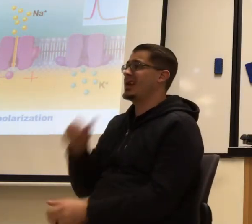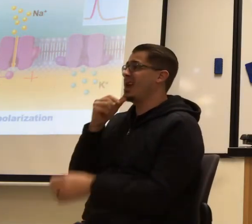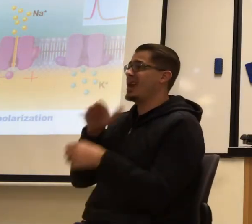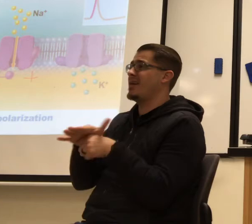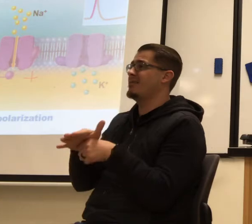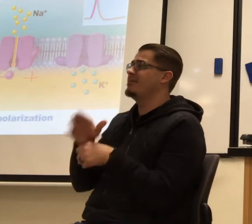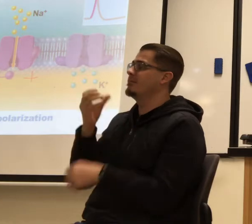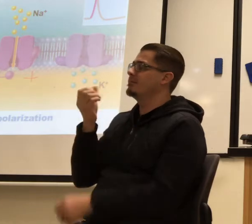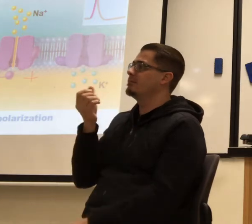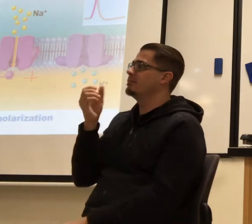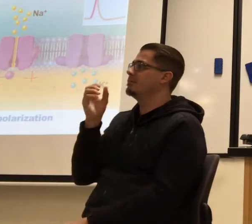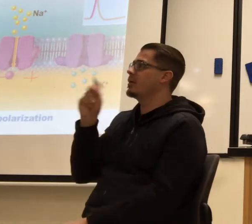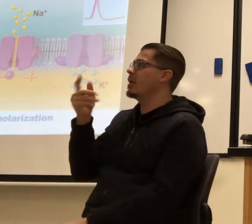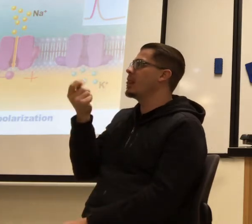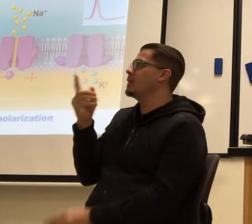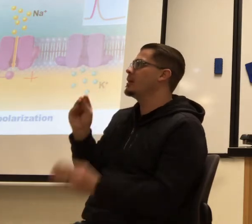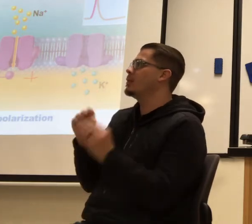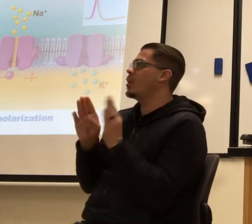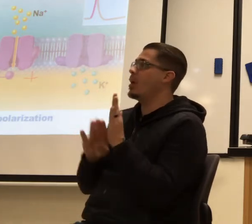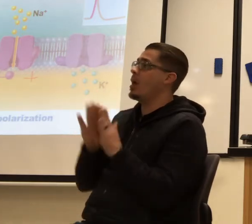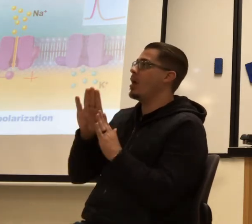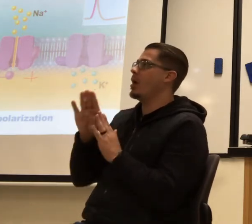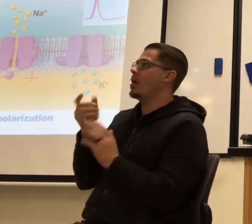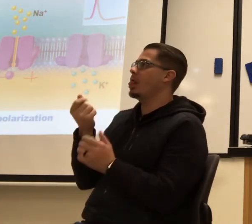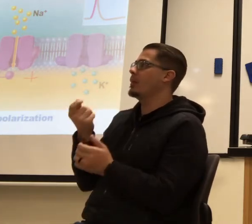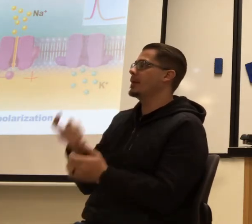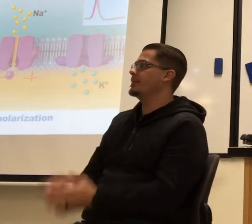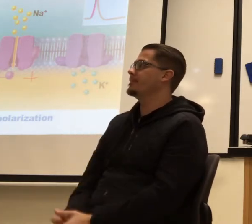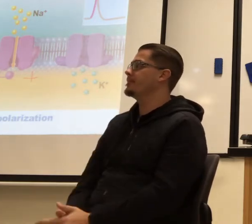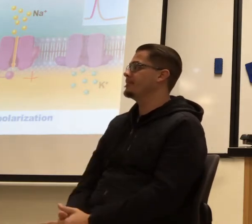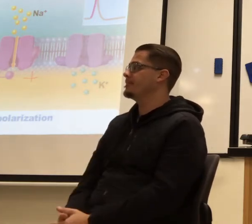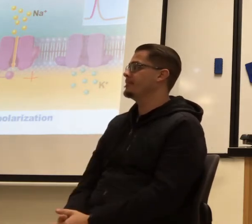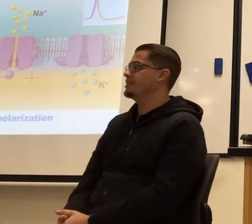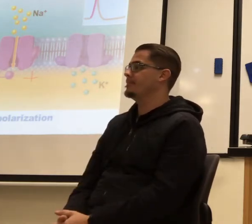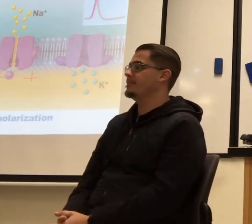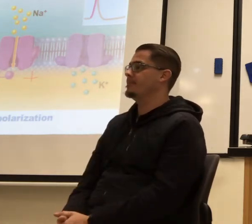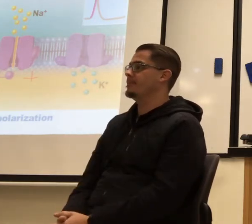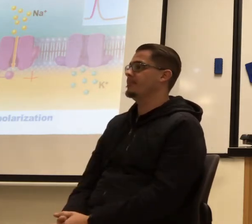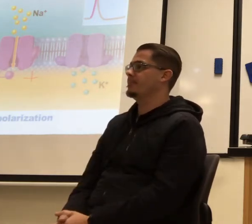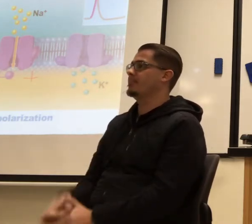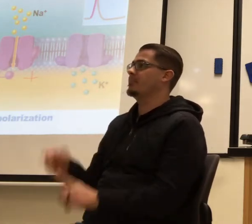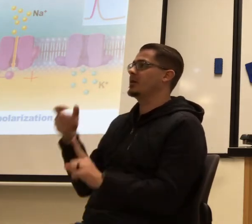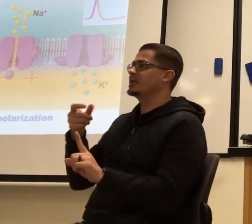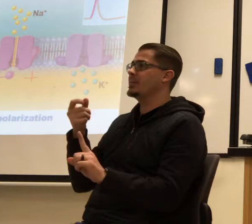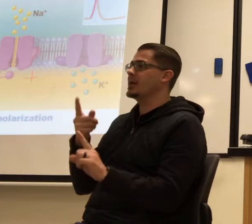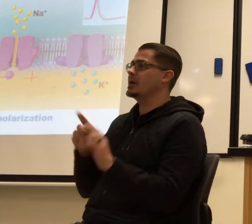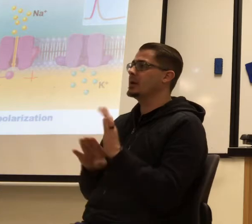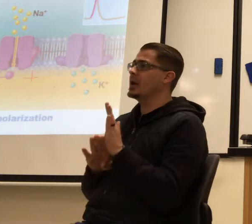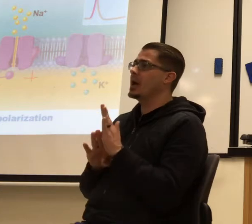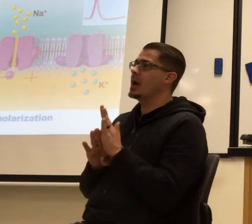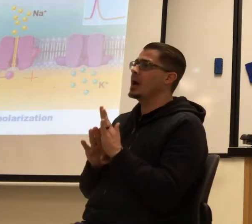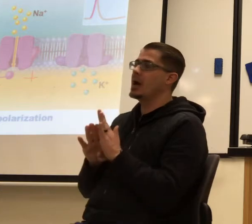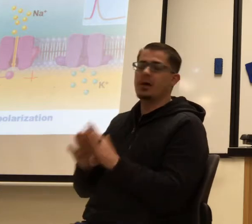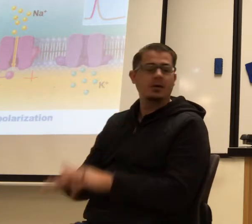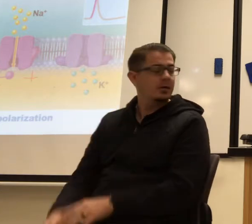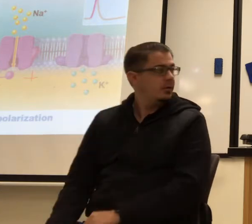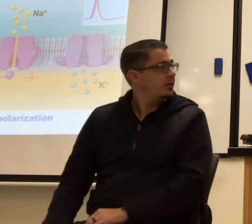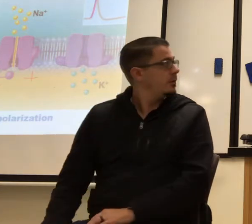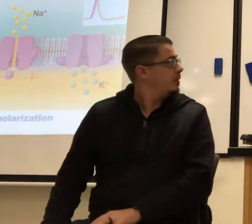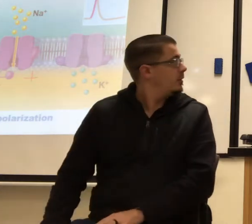give it a bigger boost. Try to rest. Okay, you stimulate here. Let's stimulate again.